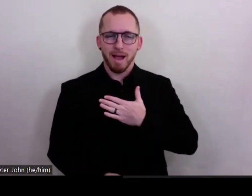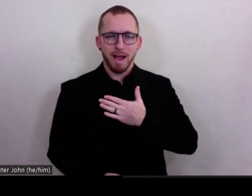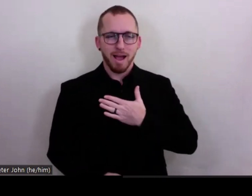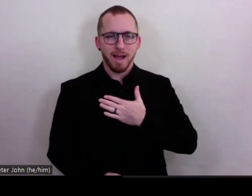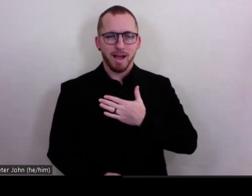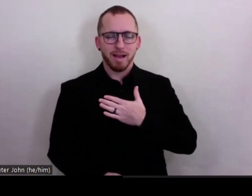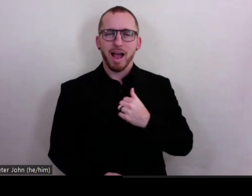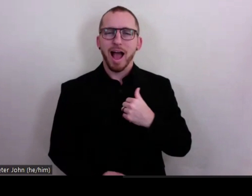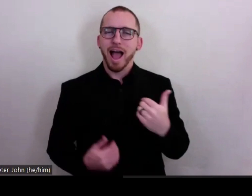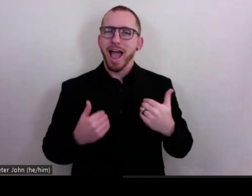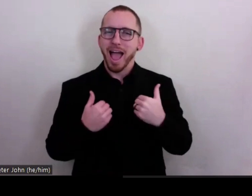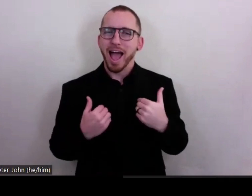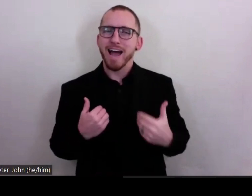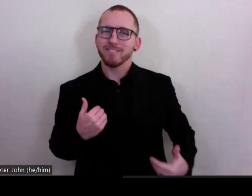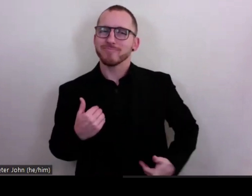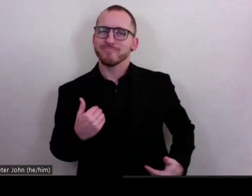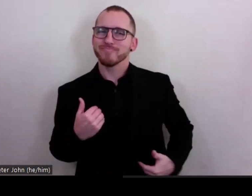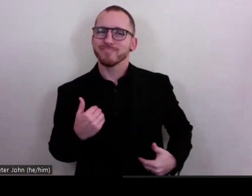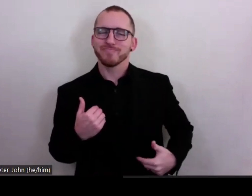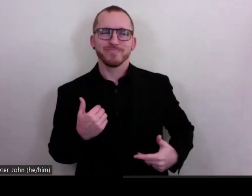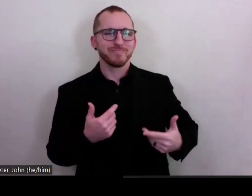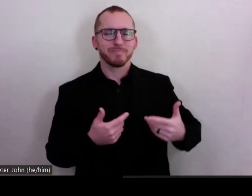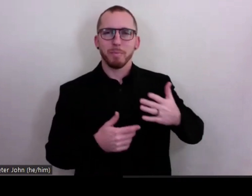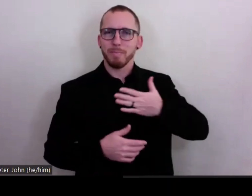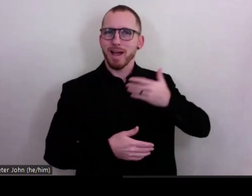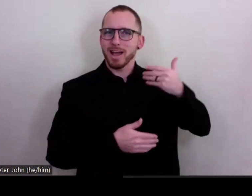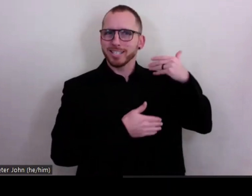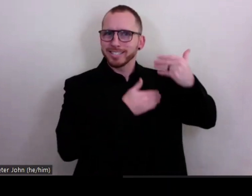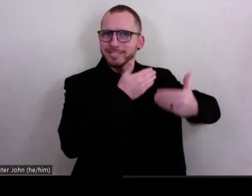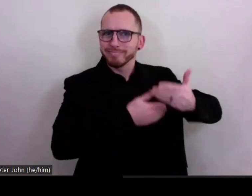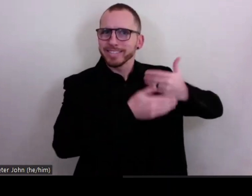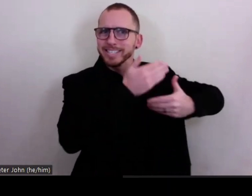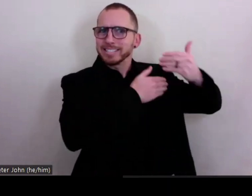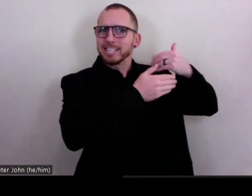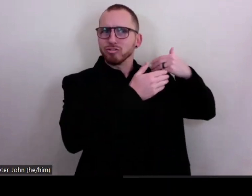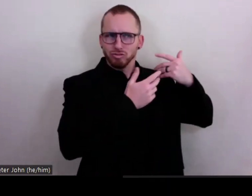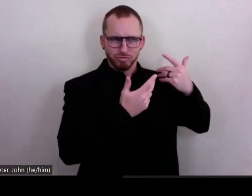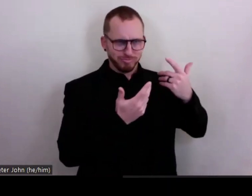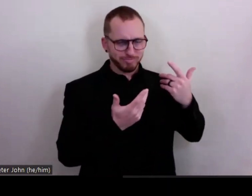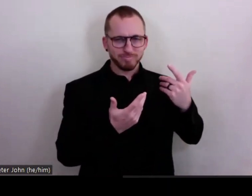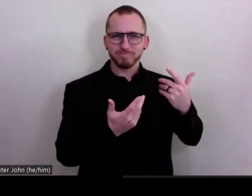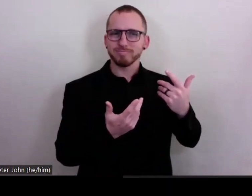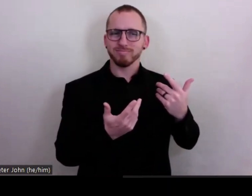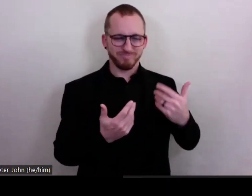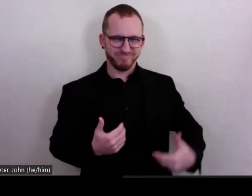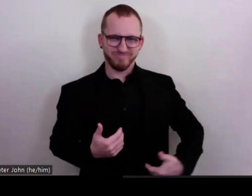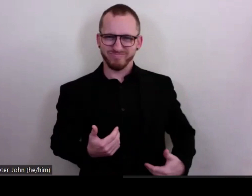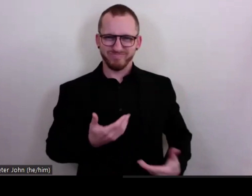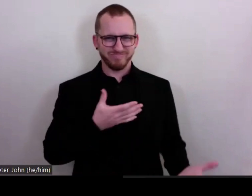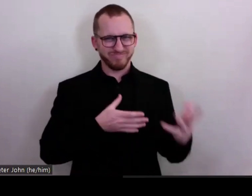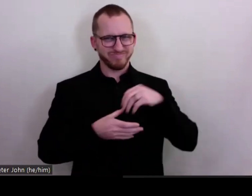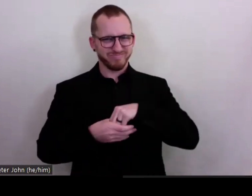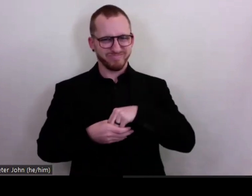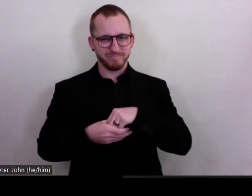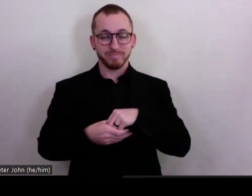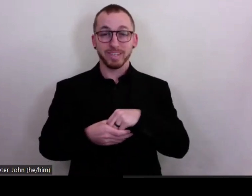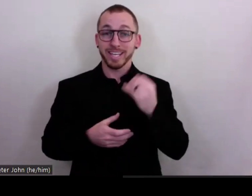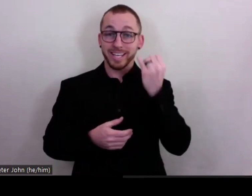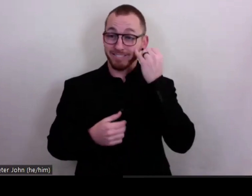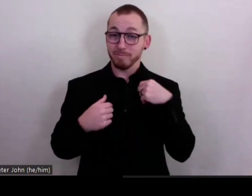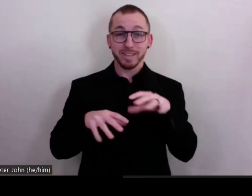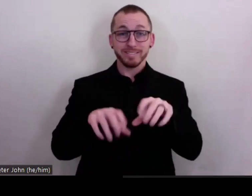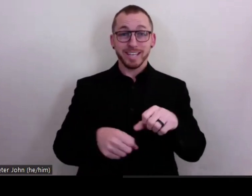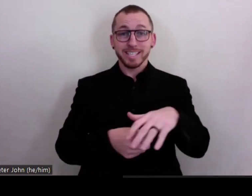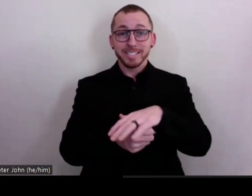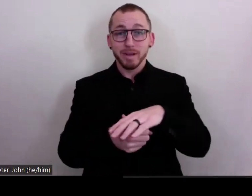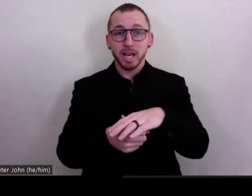it is okay for me to show up. It is okay for me to take up space. And it is okay if people don't understand me, if they don't